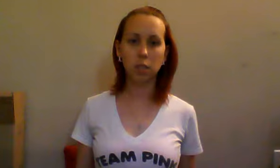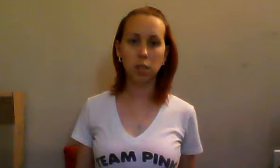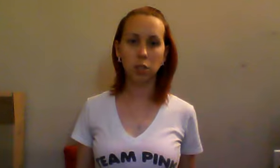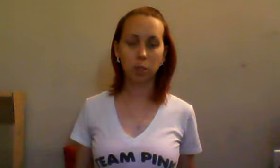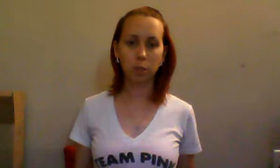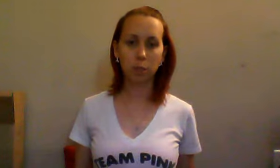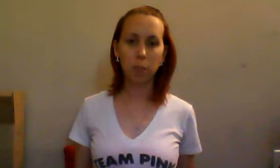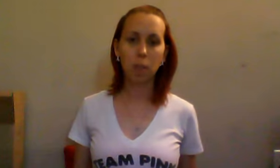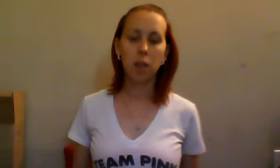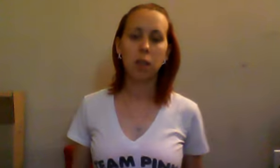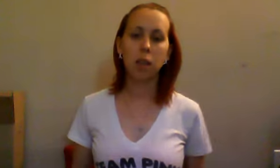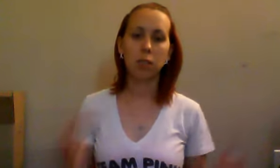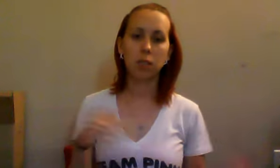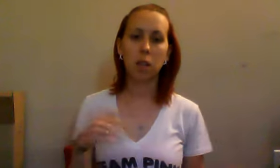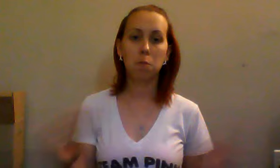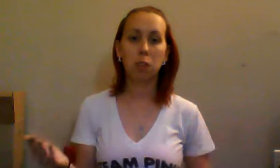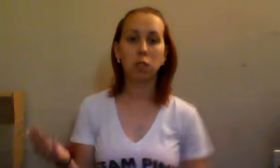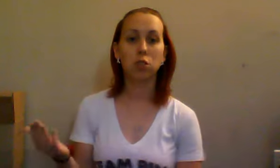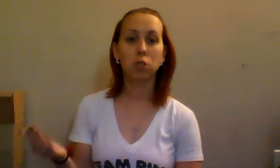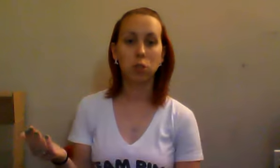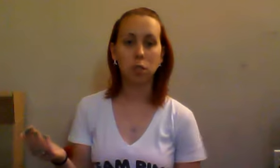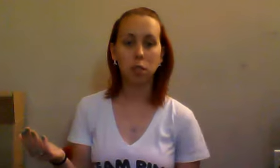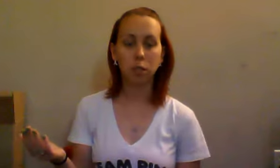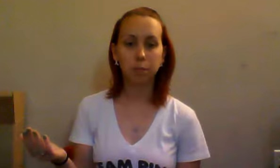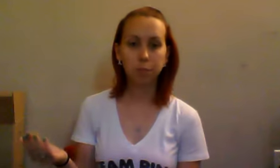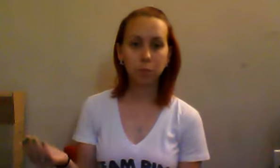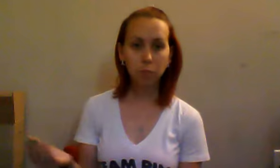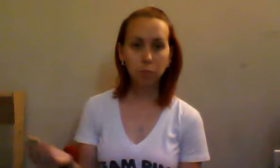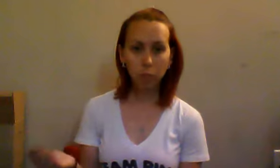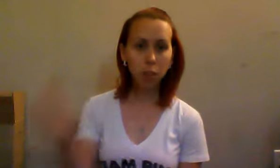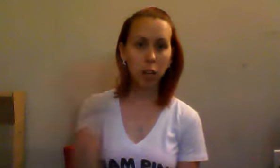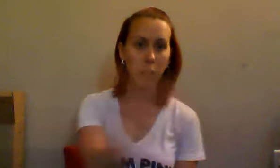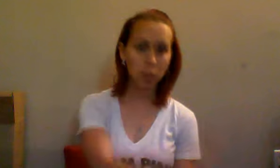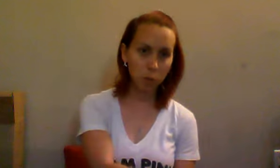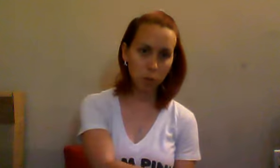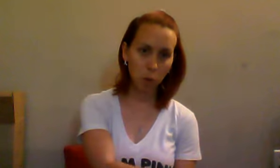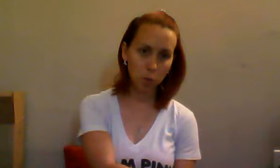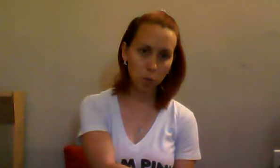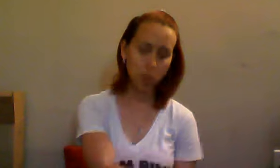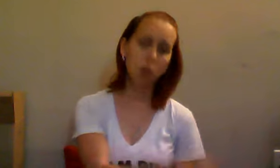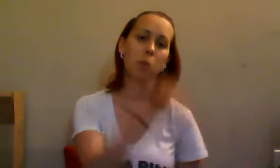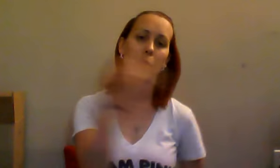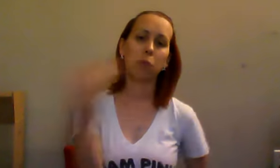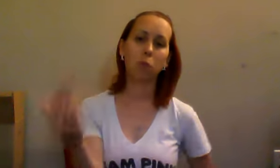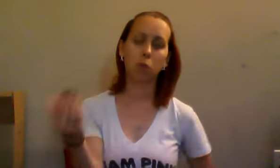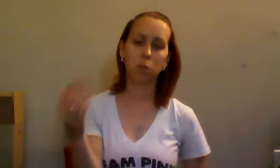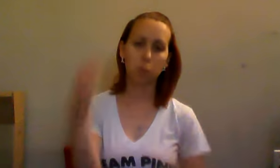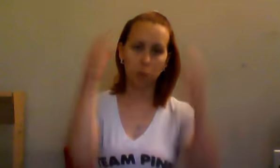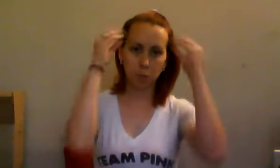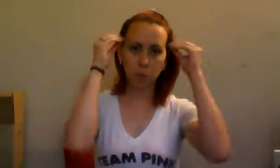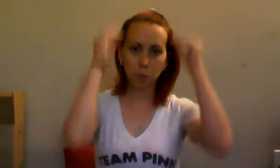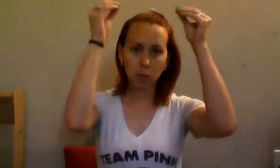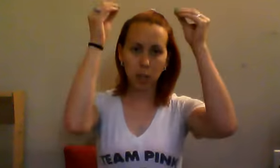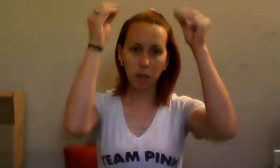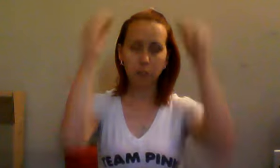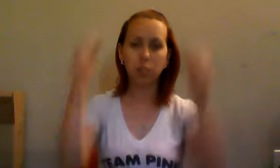teacher. Now in the same vein, student, you're going to end with the robes, but before you did hat for